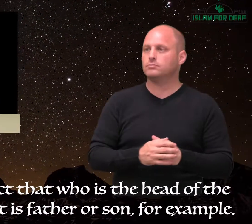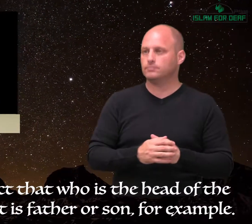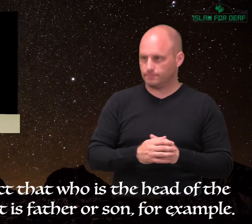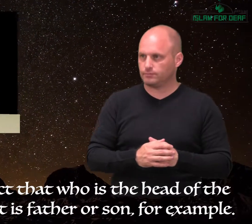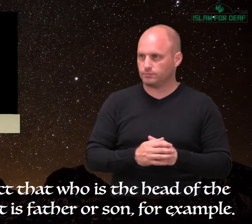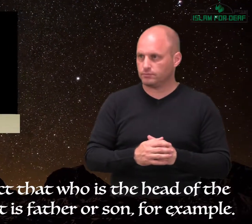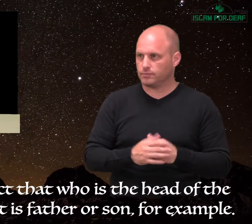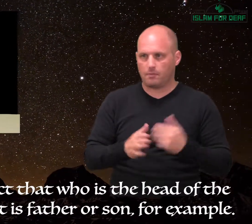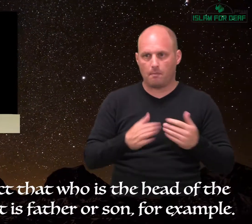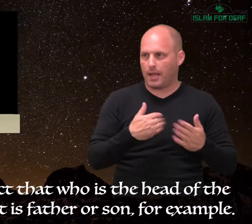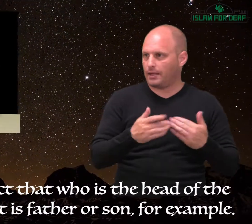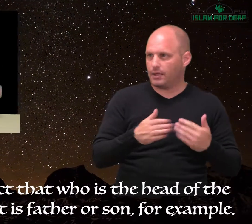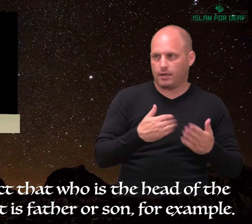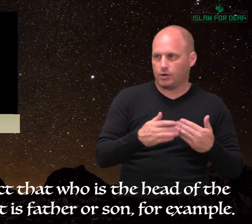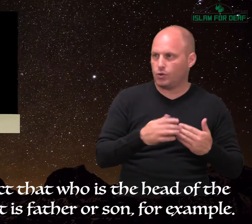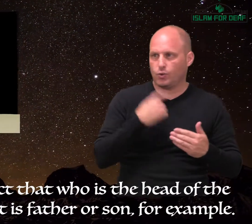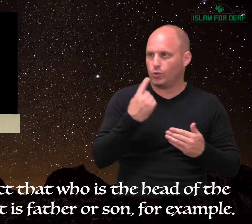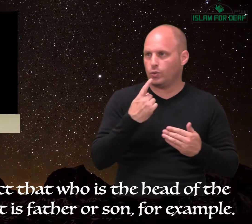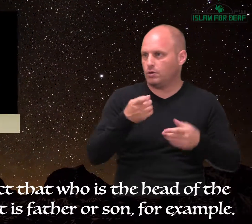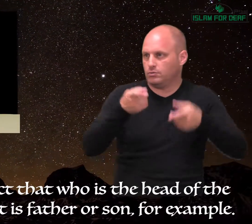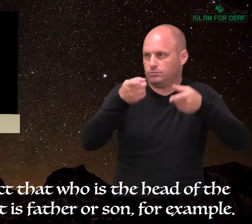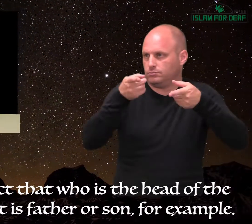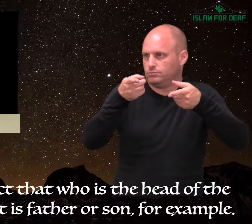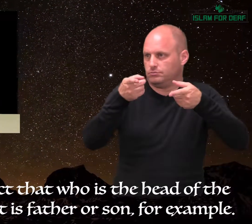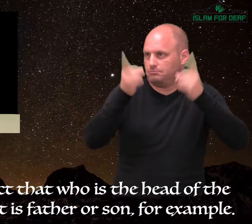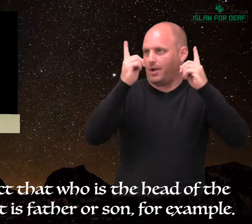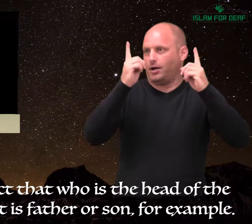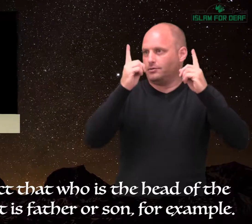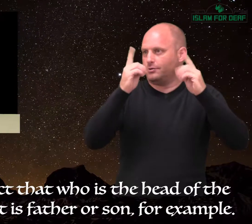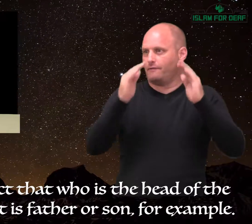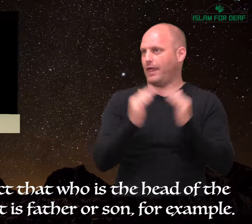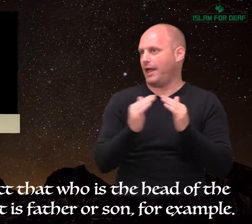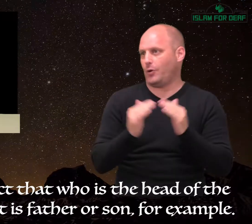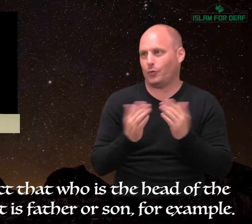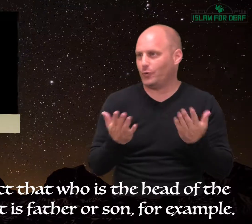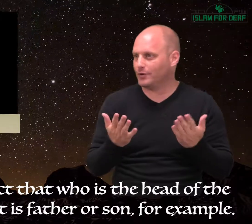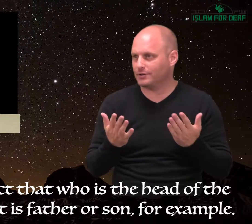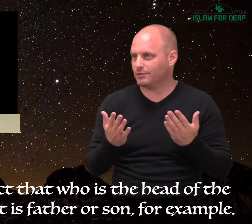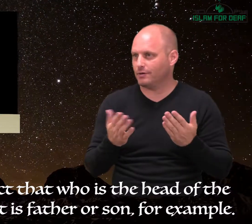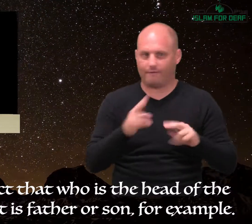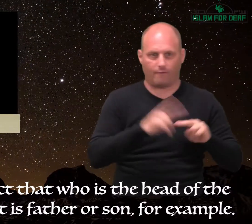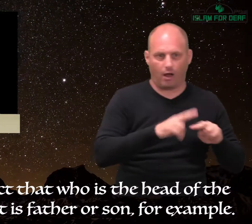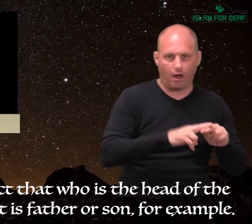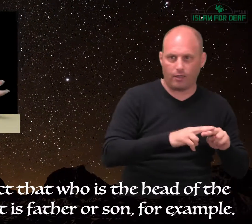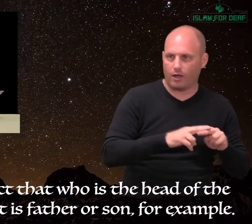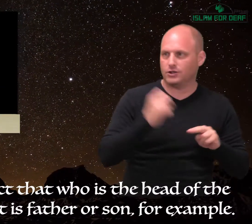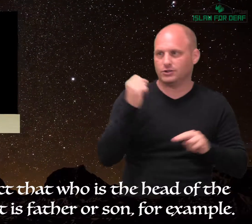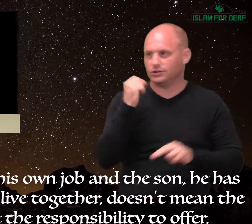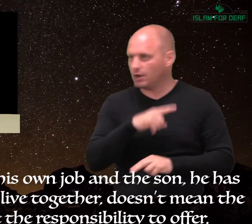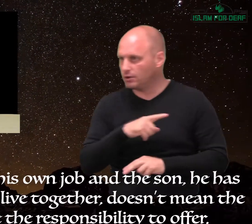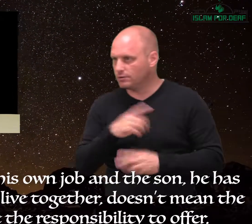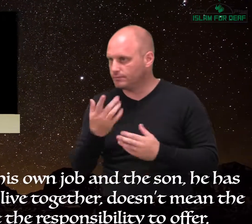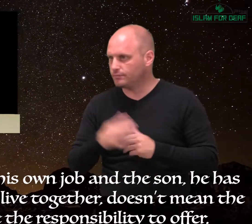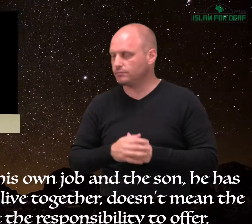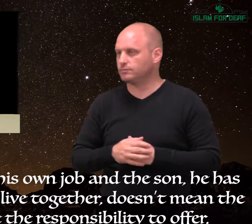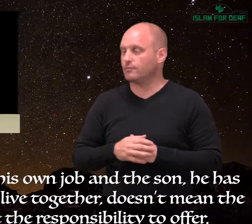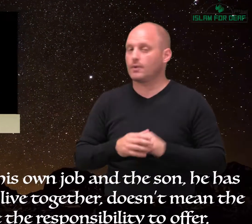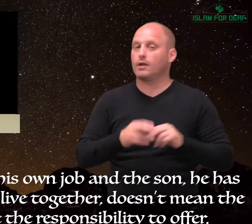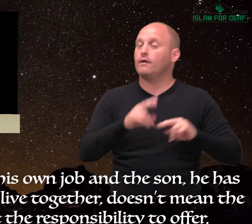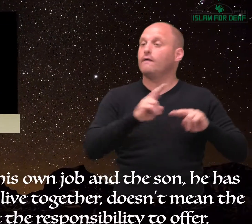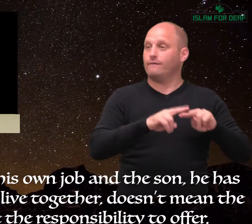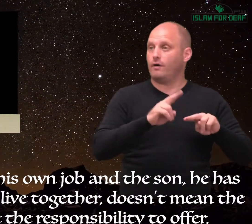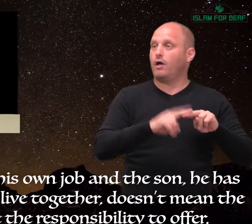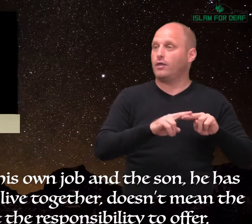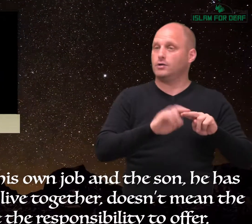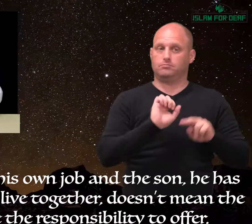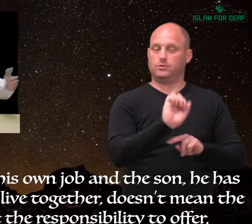Regardless of the fact that who is the head of the household, whether it's father or son, for example, if the father, he